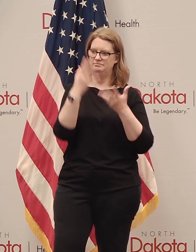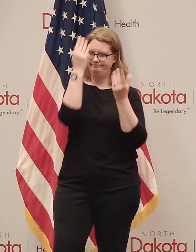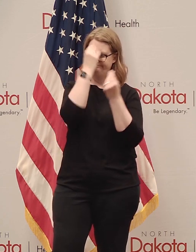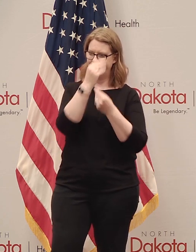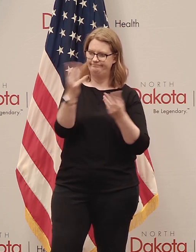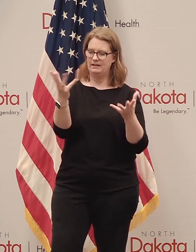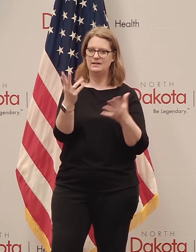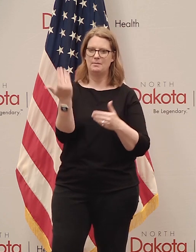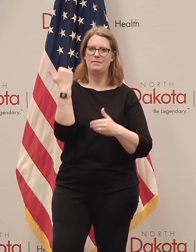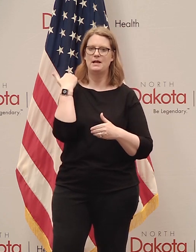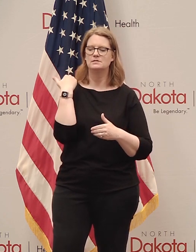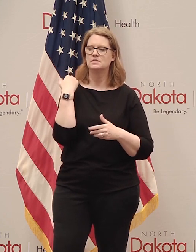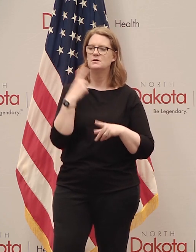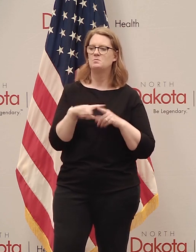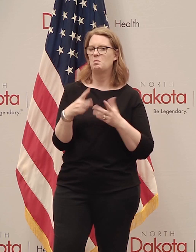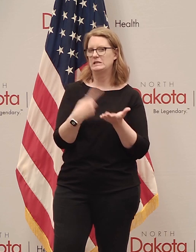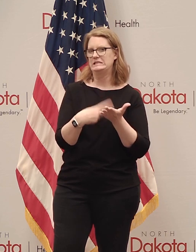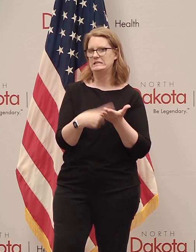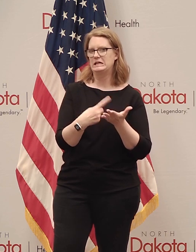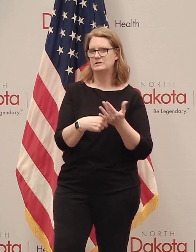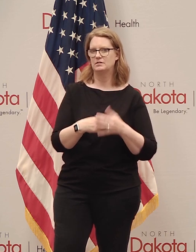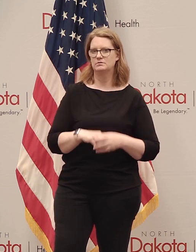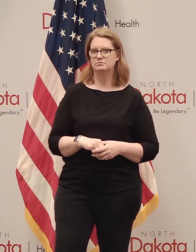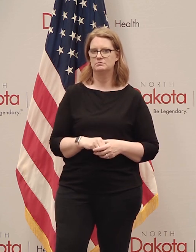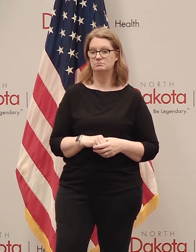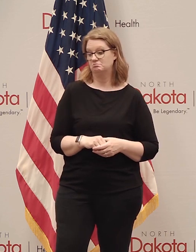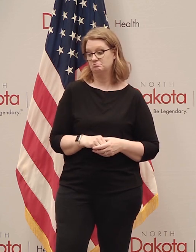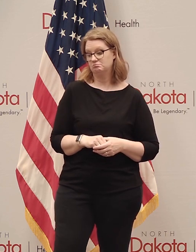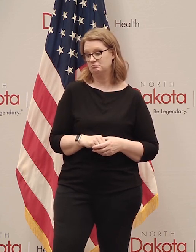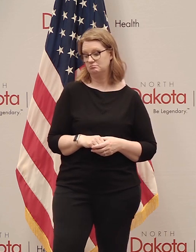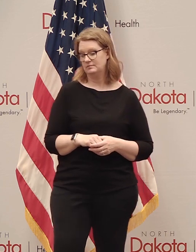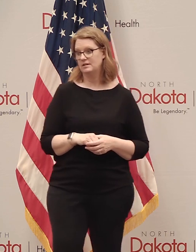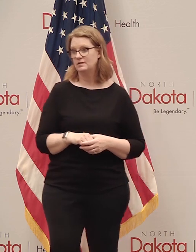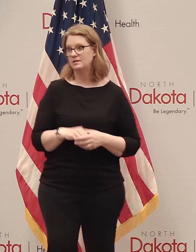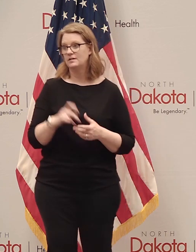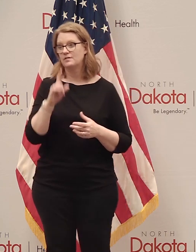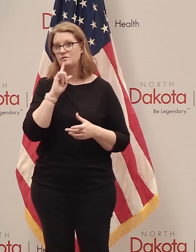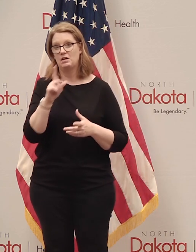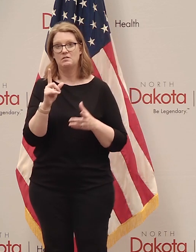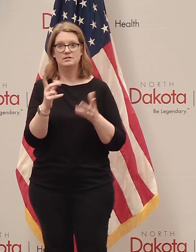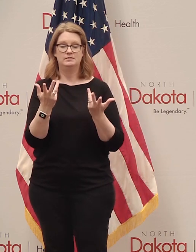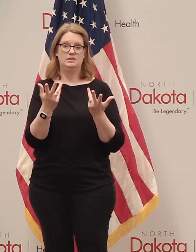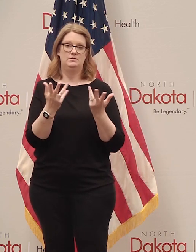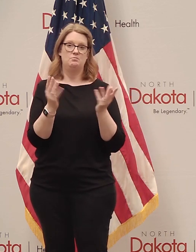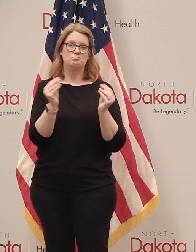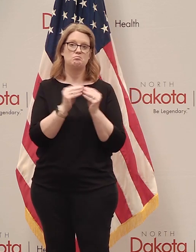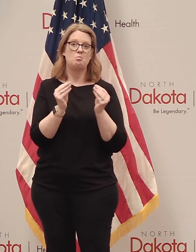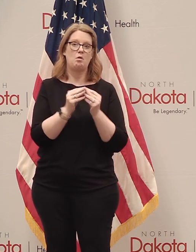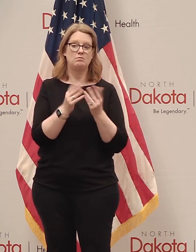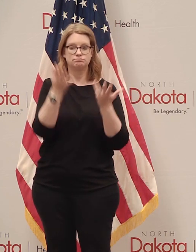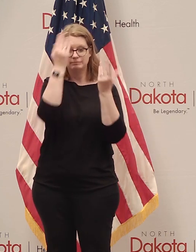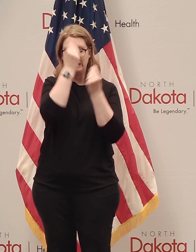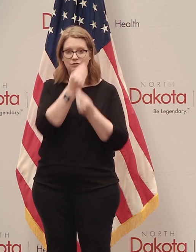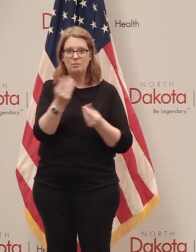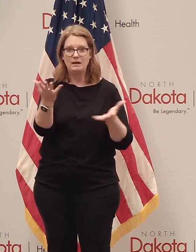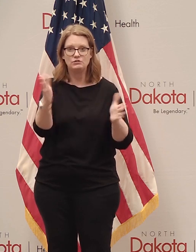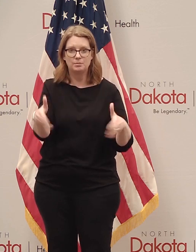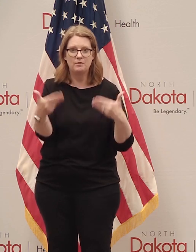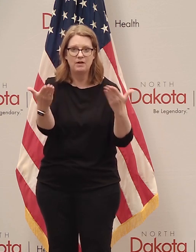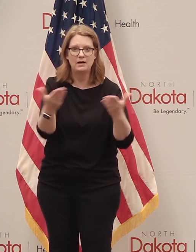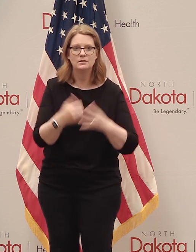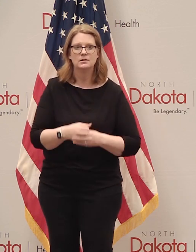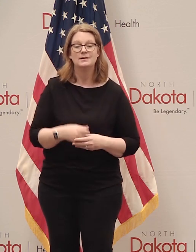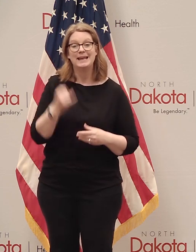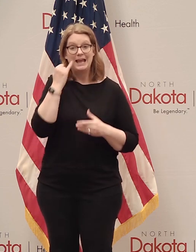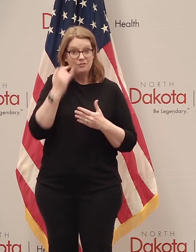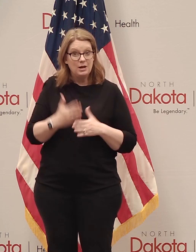but we'll take a look at that, because again, we're trying to always get more granular with the data release. We think that as long as